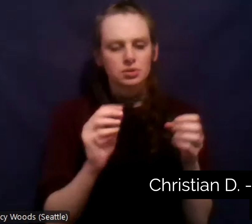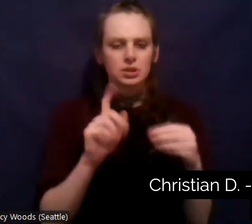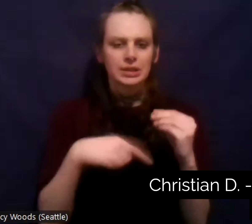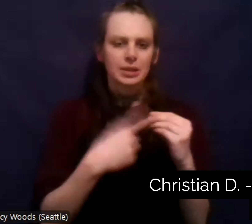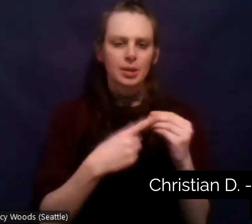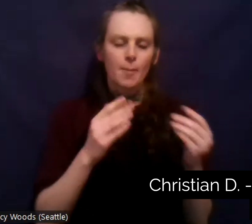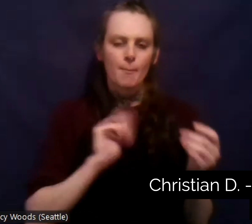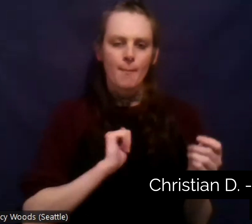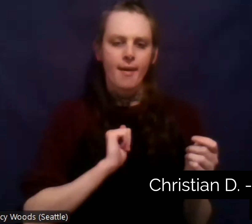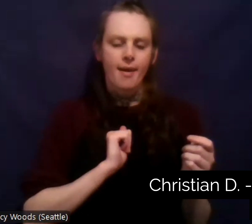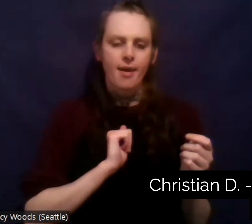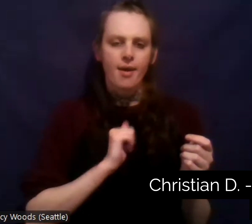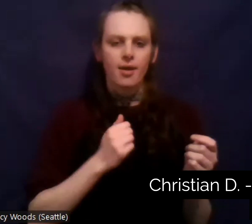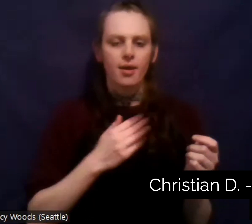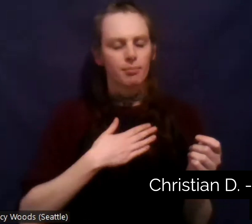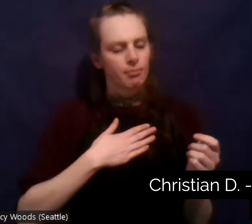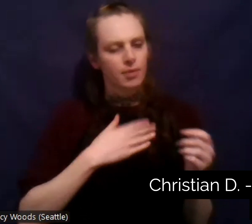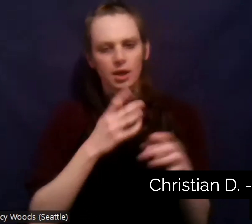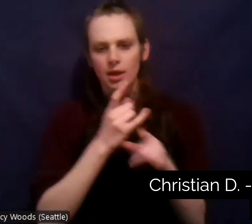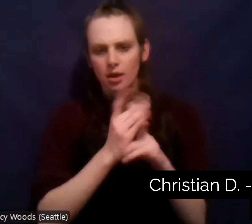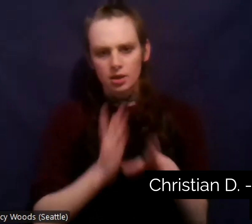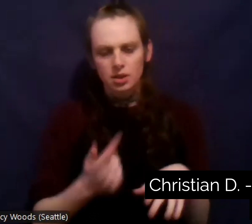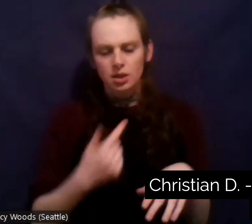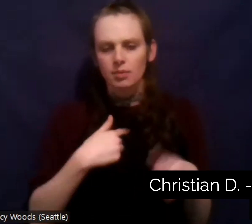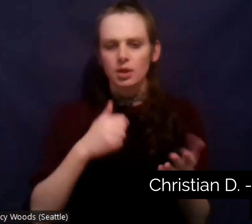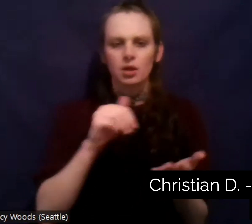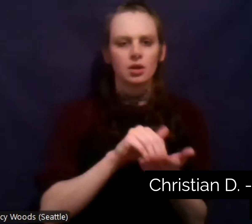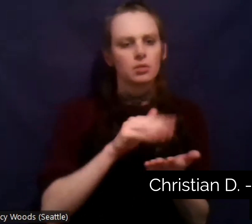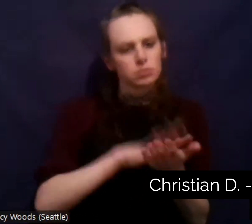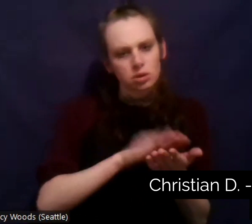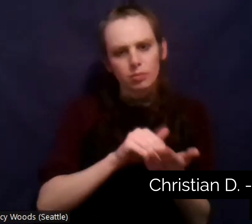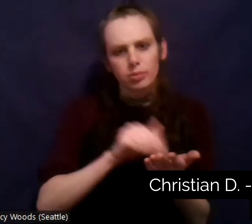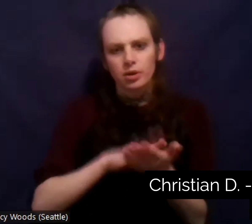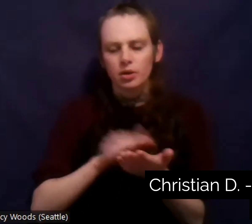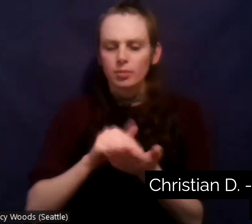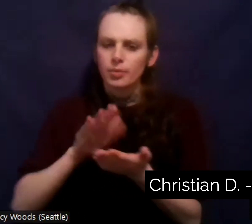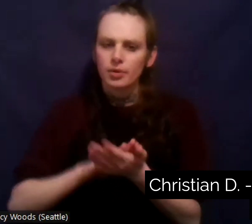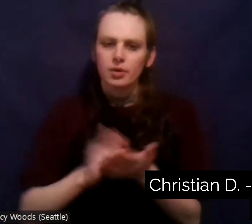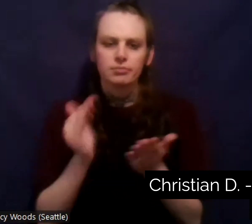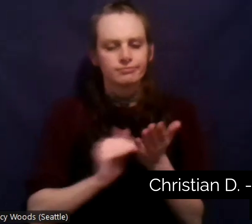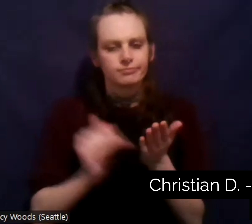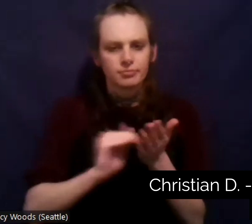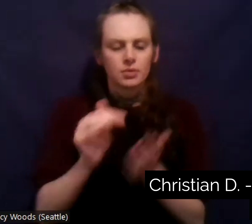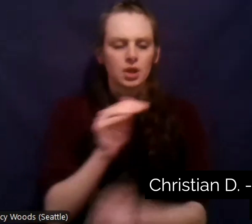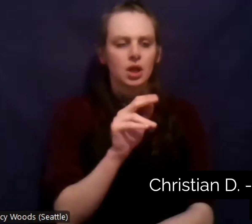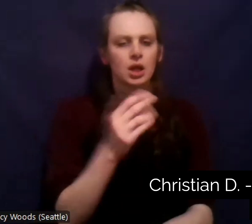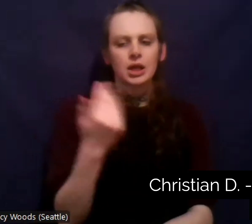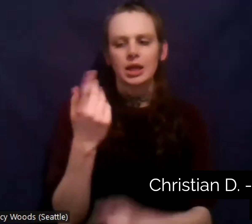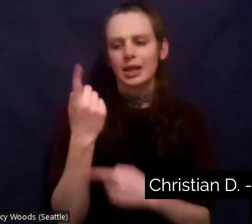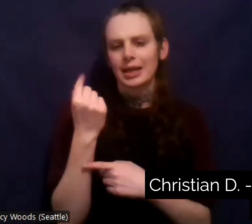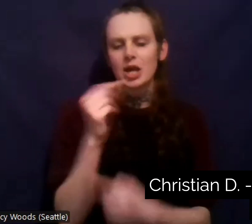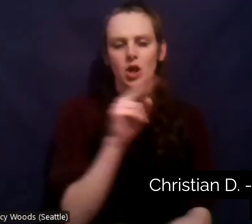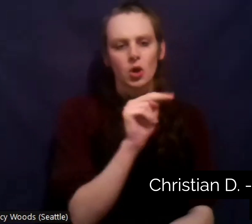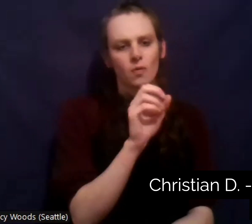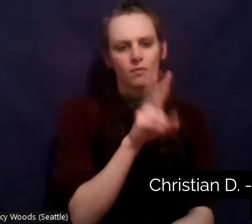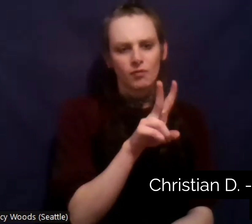throughout, I was going through some relapses last year, and from November to